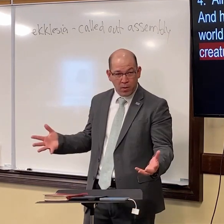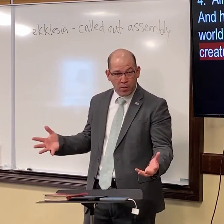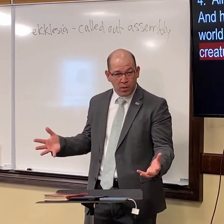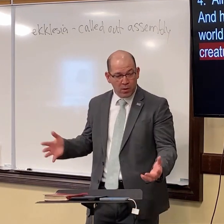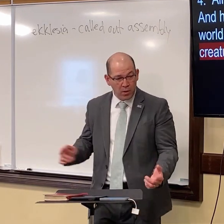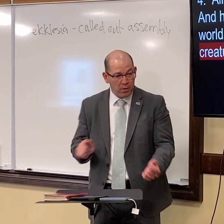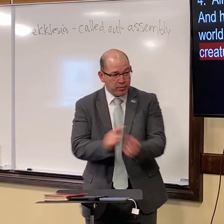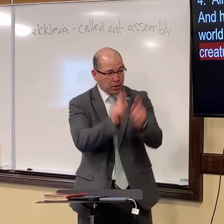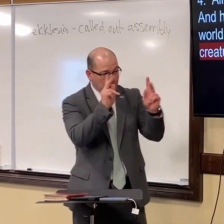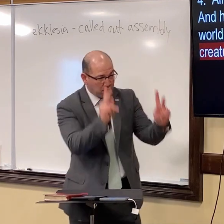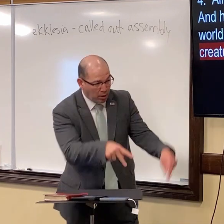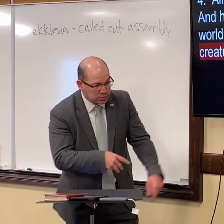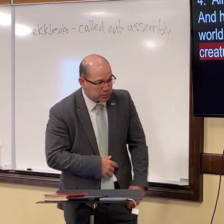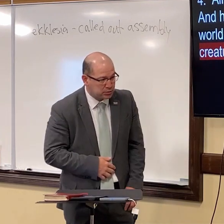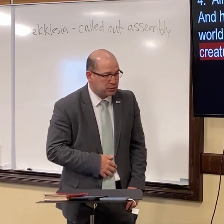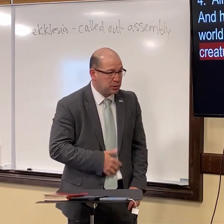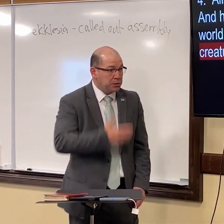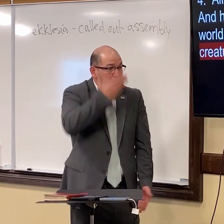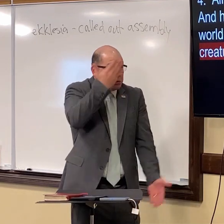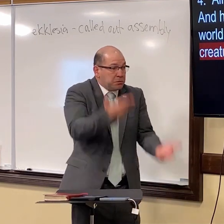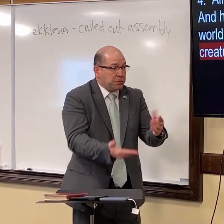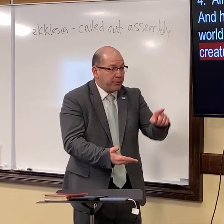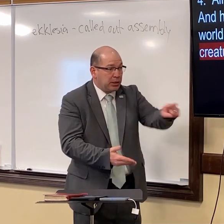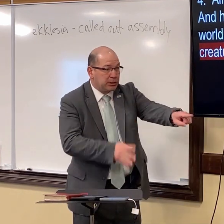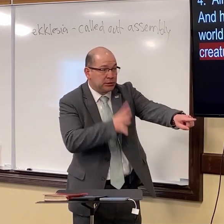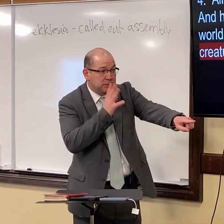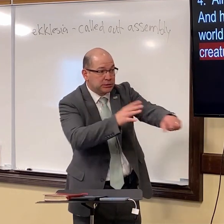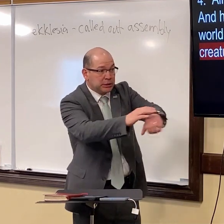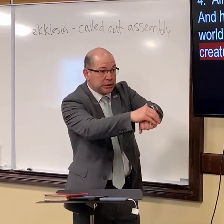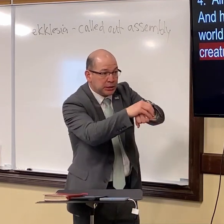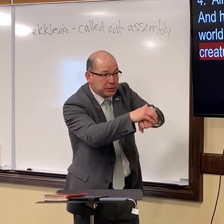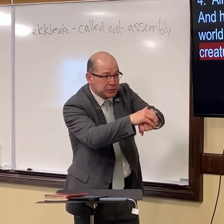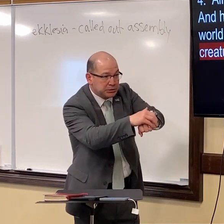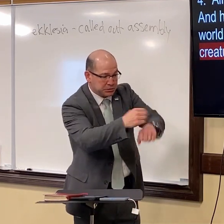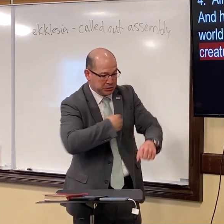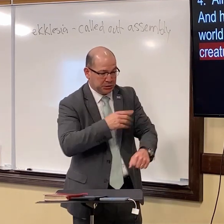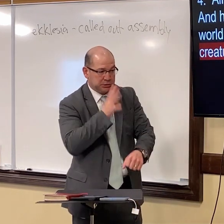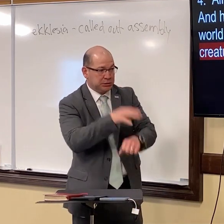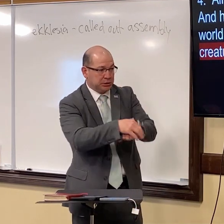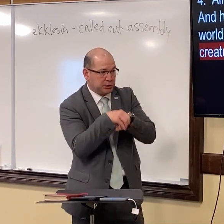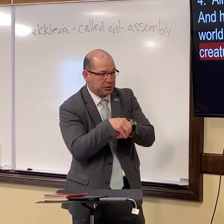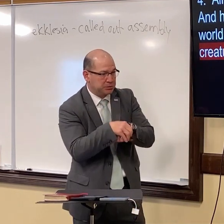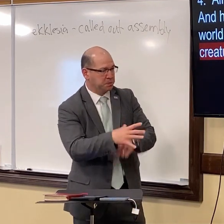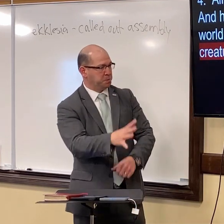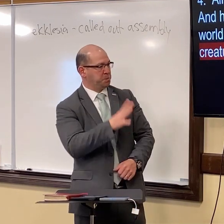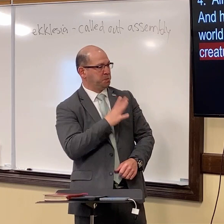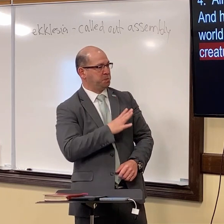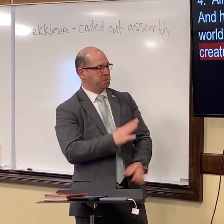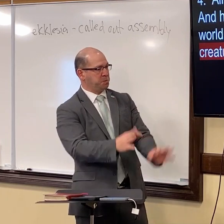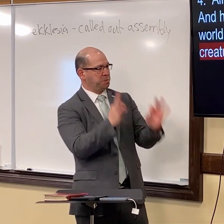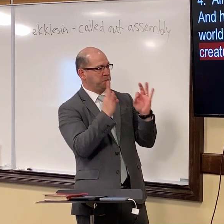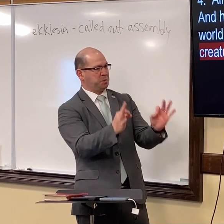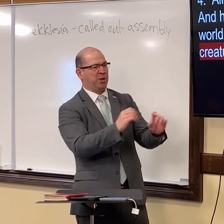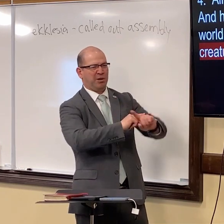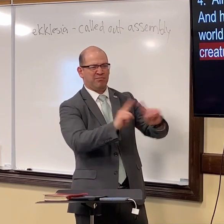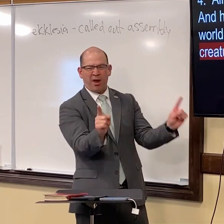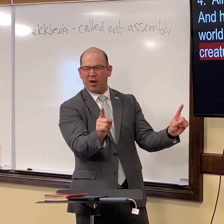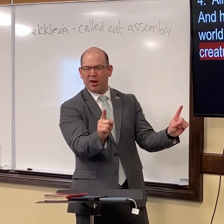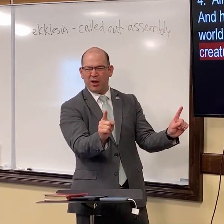If we forget God's word and we ignore God's word and we meet a person, maybe they speak English and we speak English, and you know that's just good.